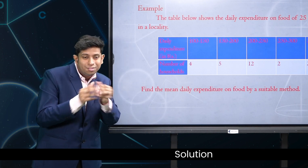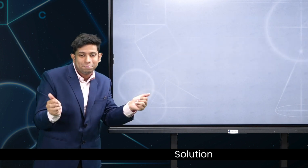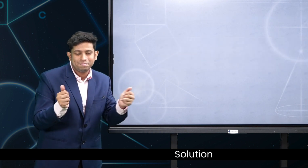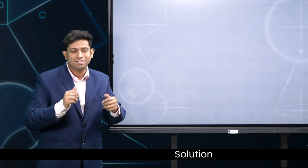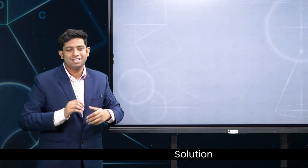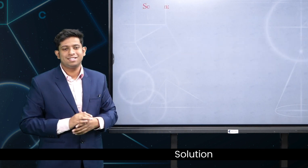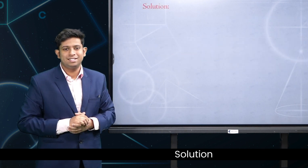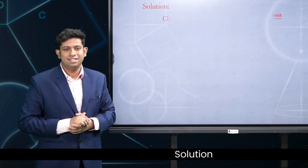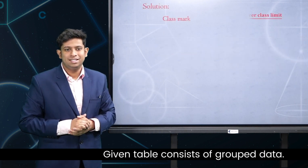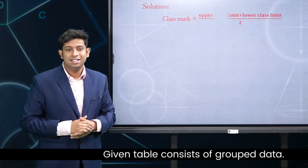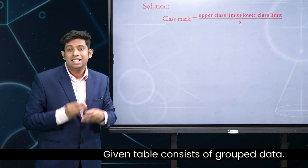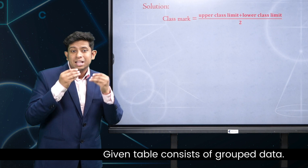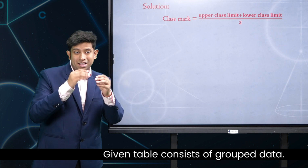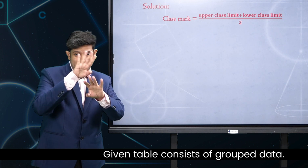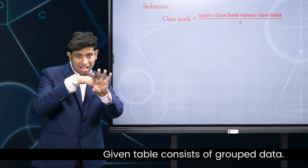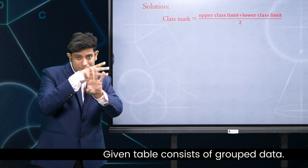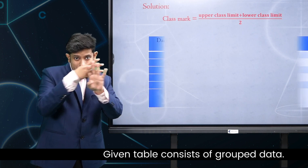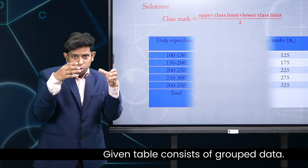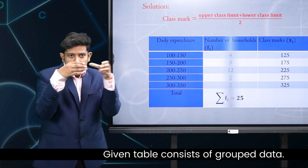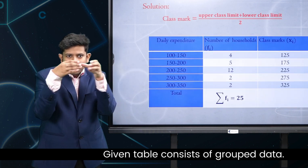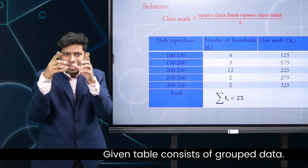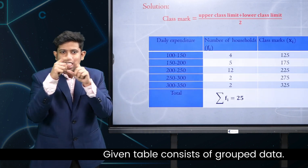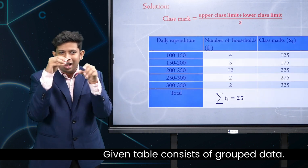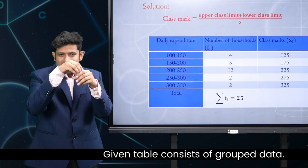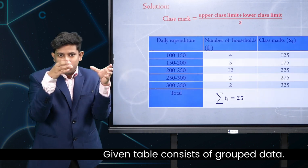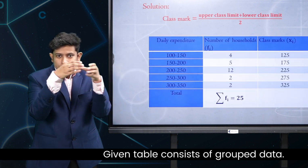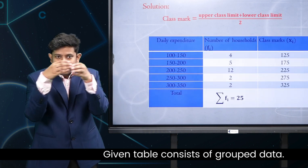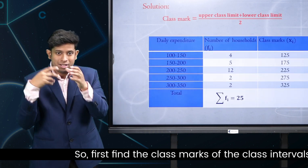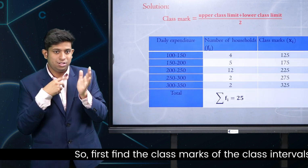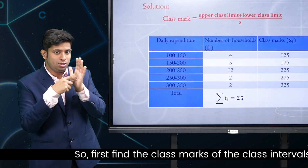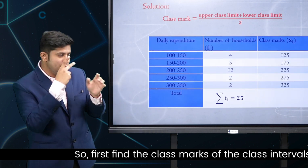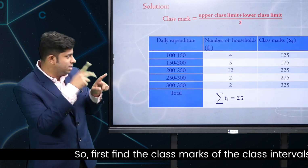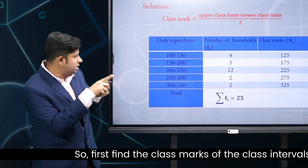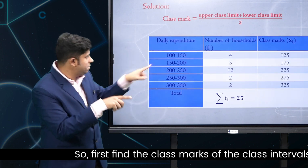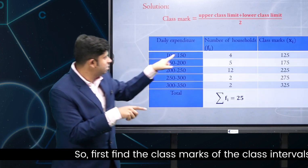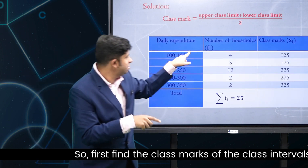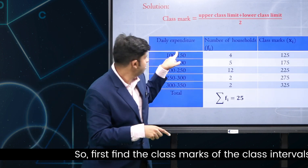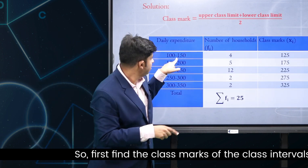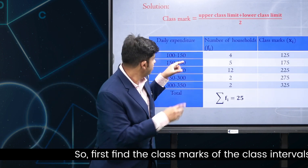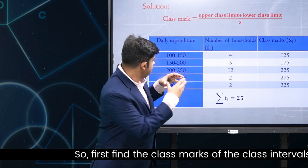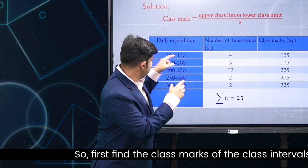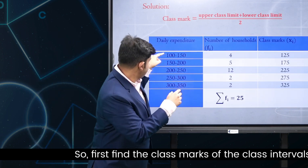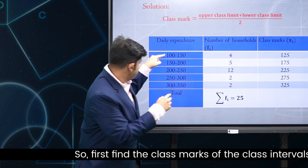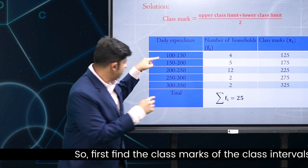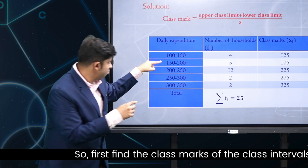Solution. Given table consists of grouped data. So, first find the class marks of the class